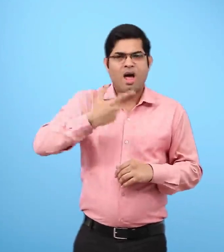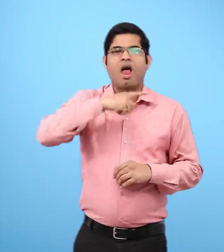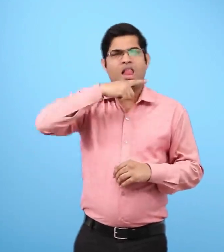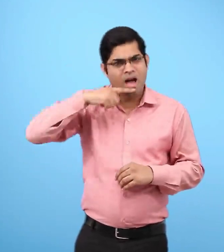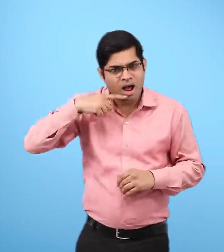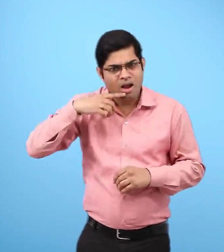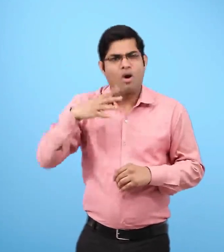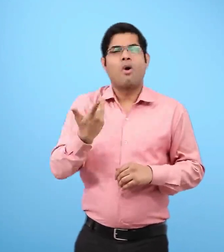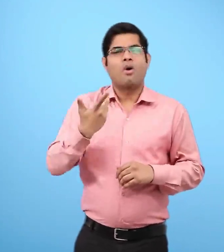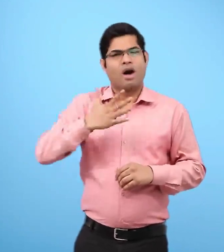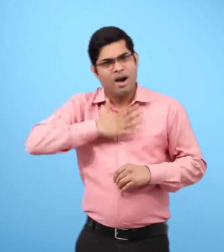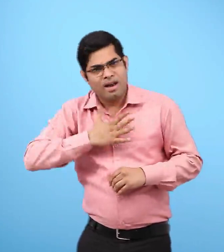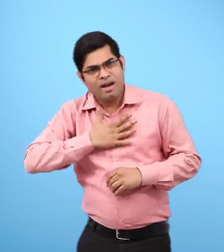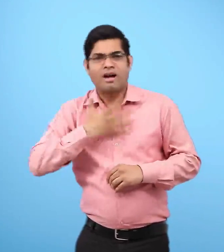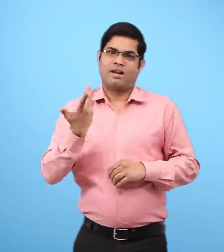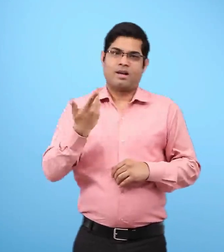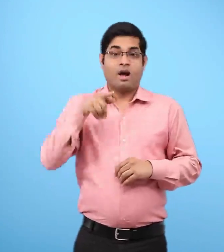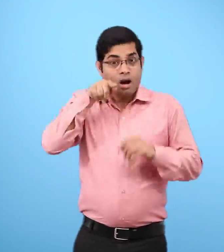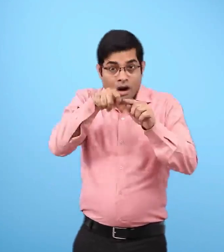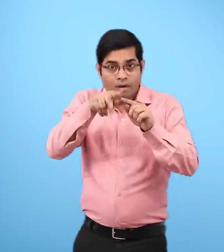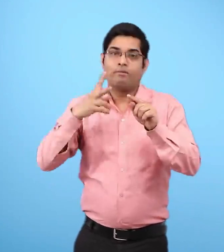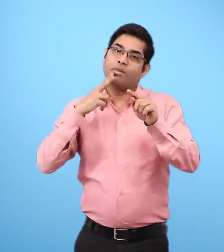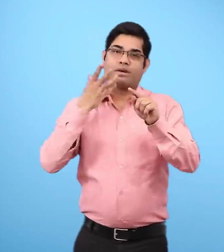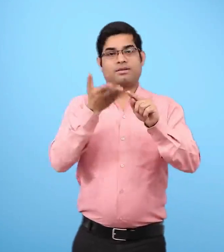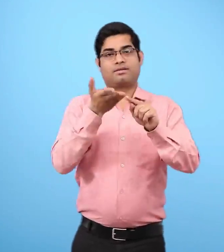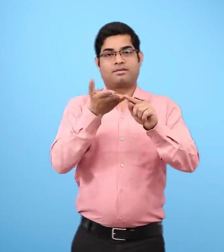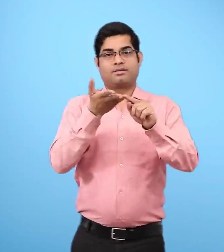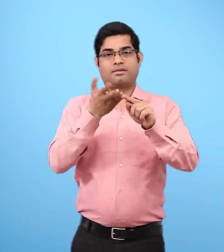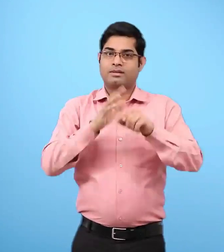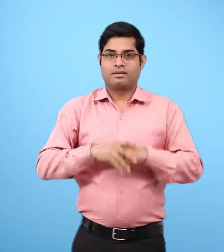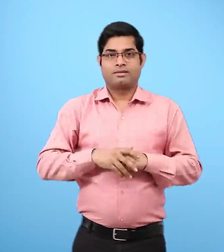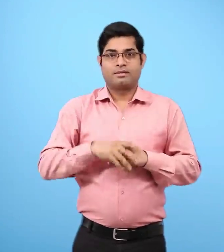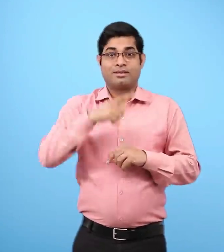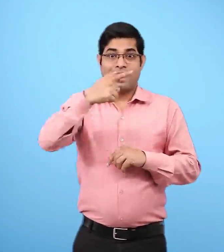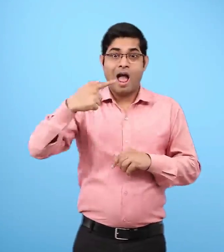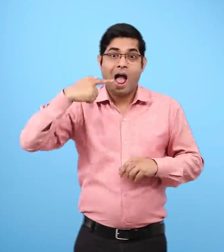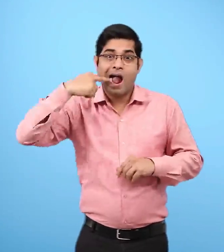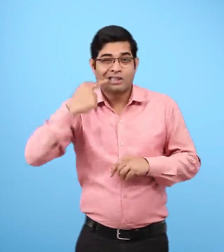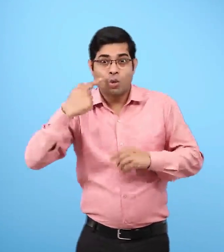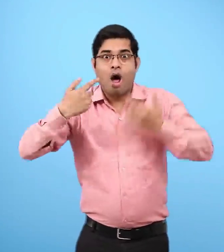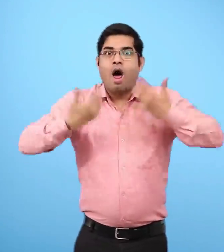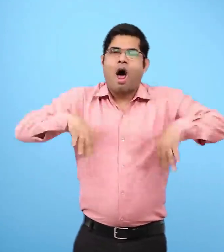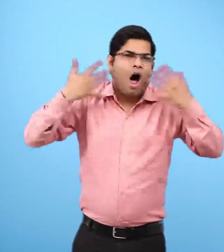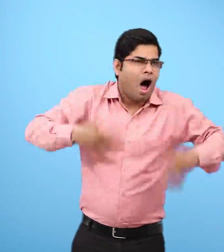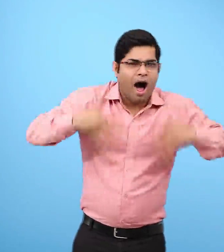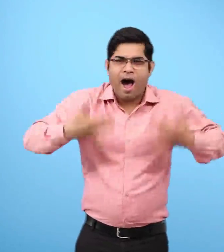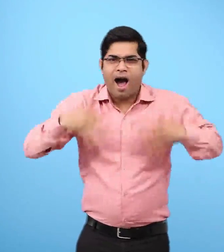Chili is a small red or green cone-shaped vegetable that has a very